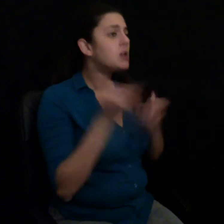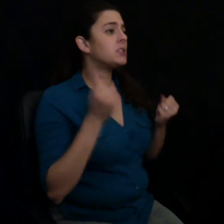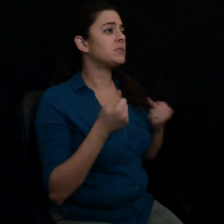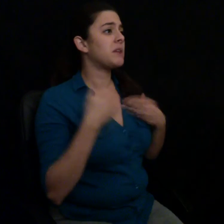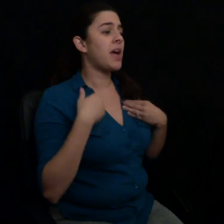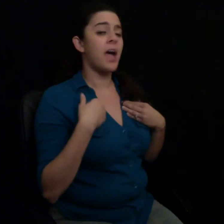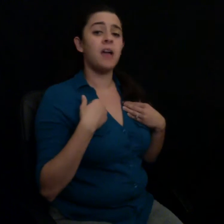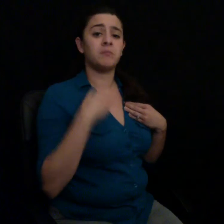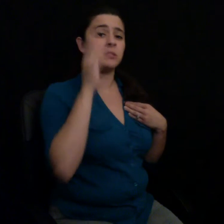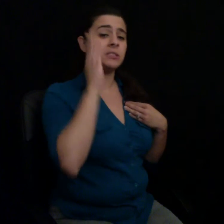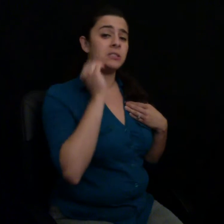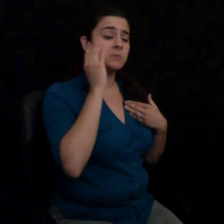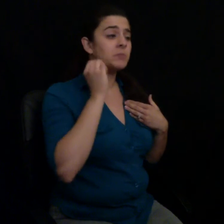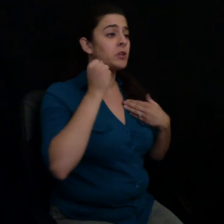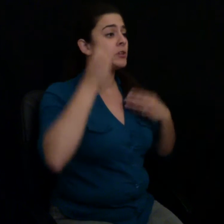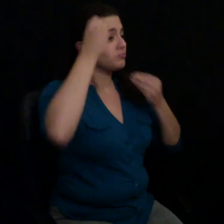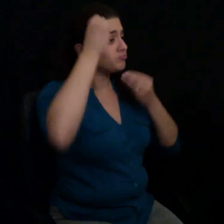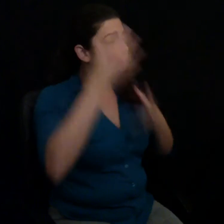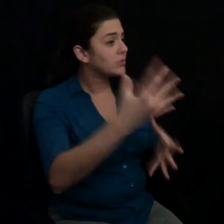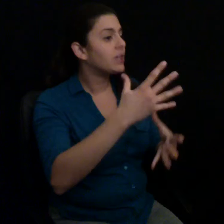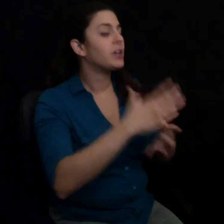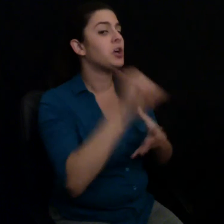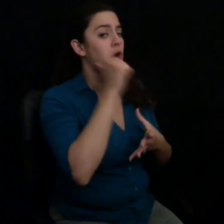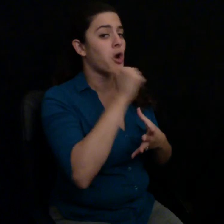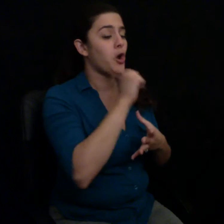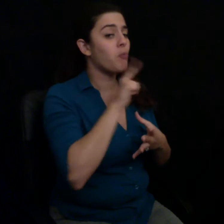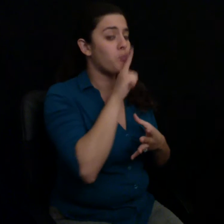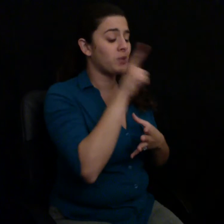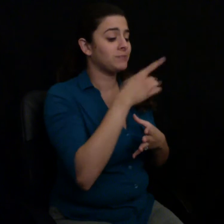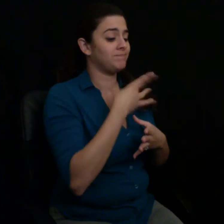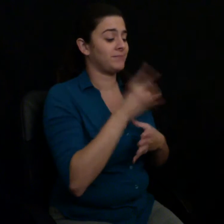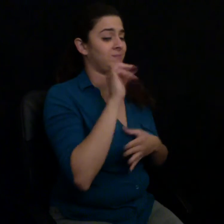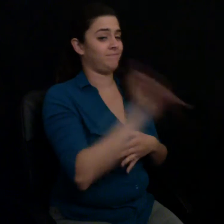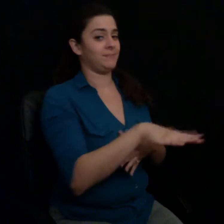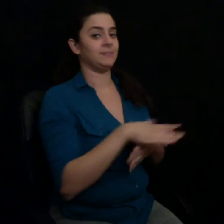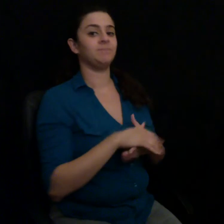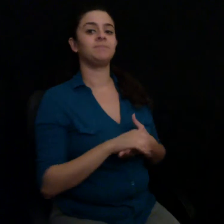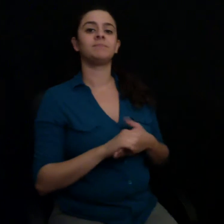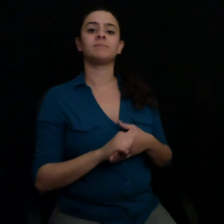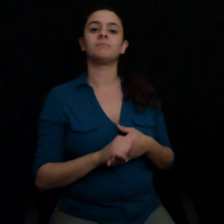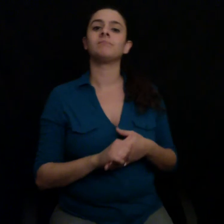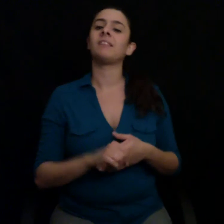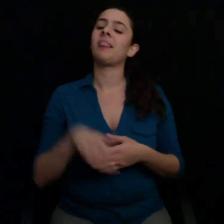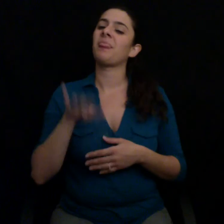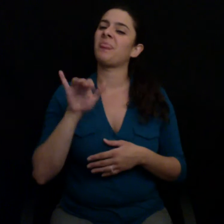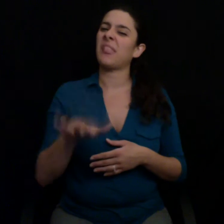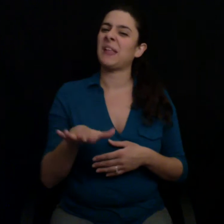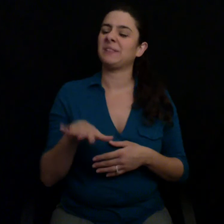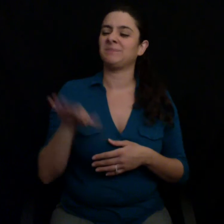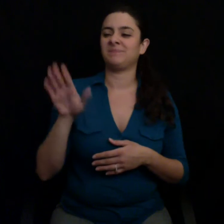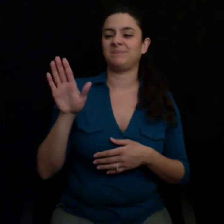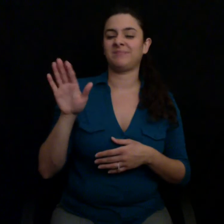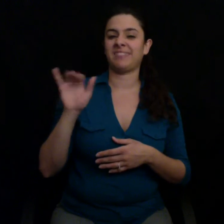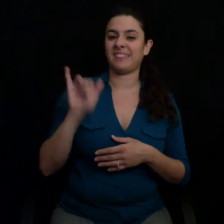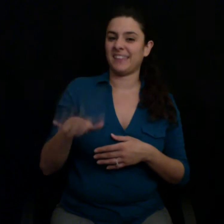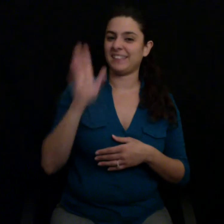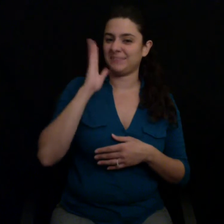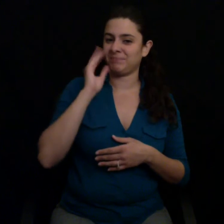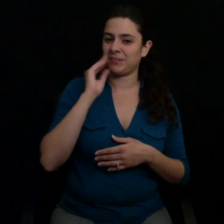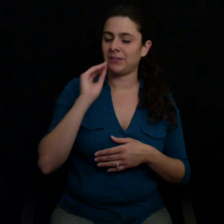attracted to that. Nowadays, these times are far behind him. Huck has been dating the love of his life for several years. She actually lives in Argentina. It's kind of